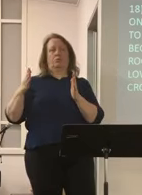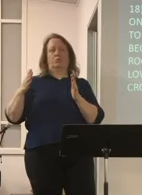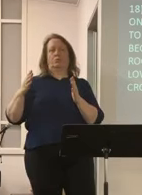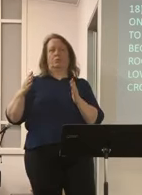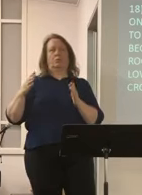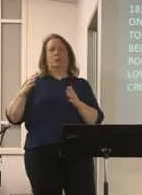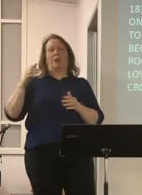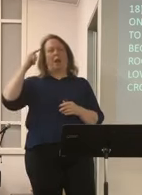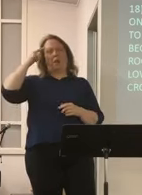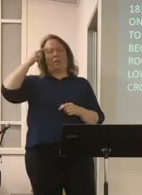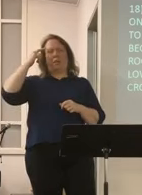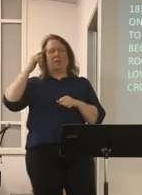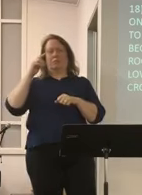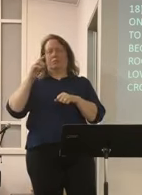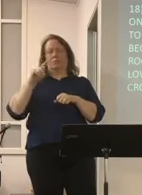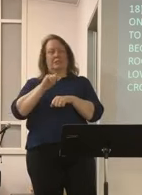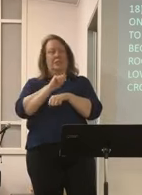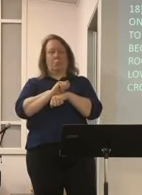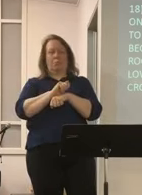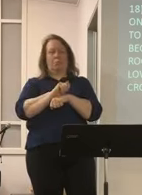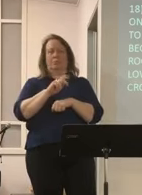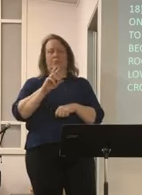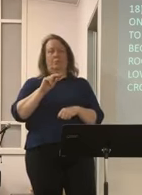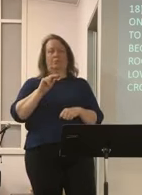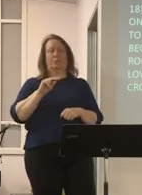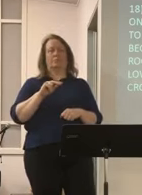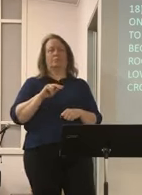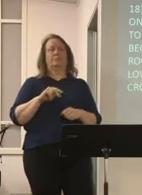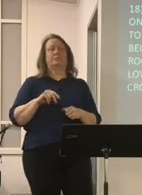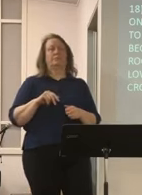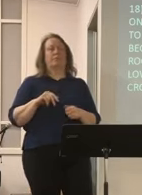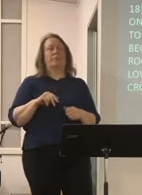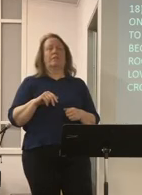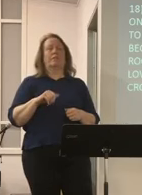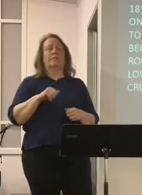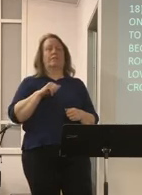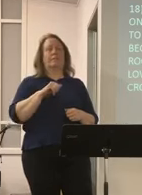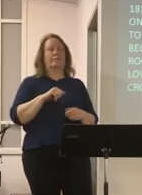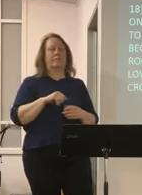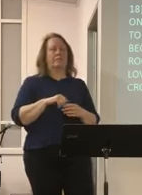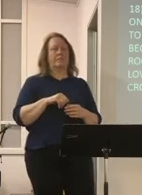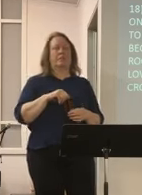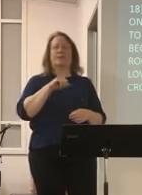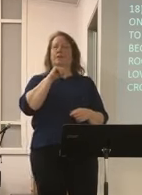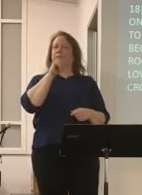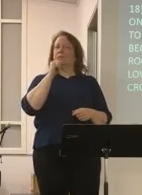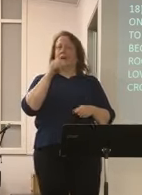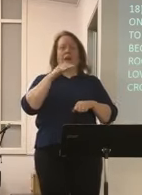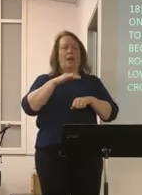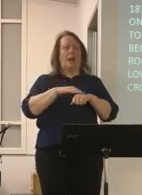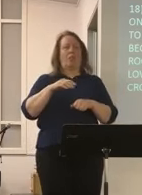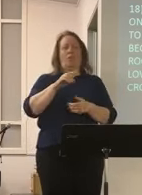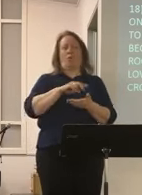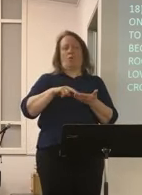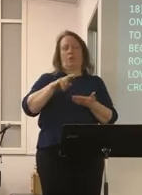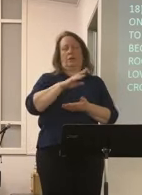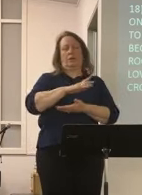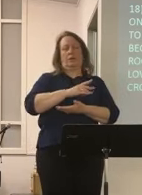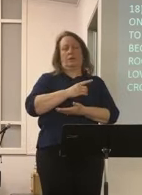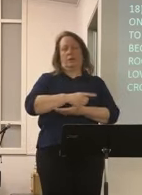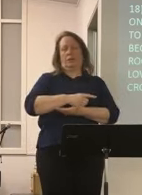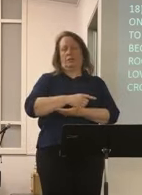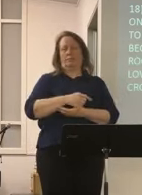the synagogue. And it wouldn't have been set on the Sabbath. Again, that makes it not seem like it would have been the synagogue.